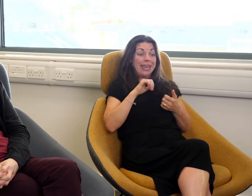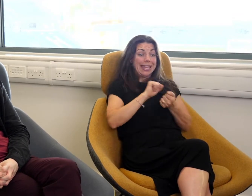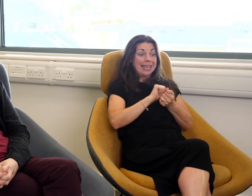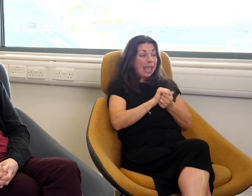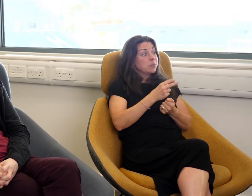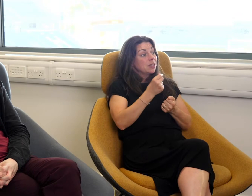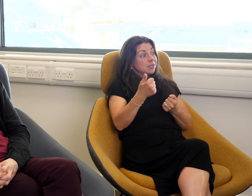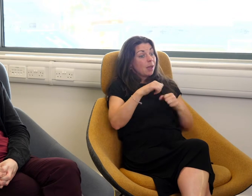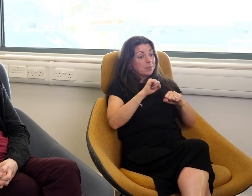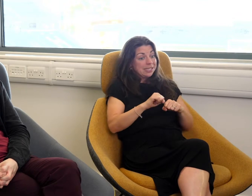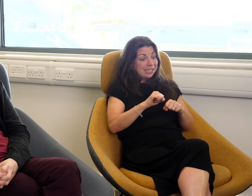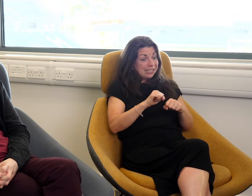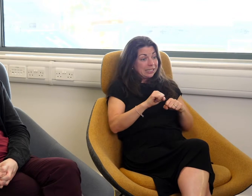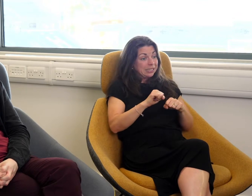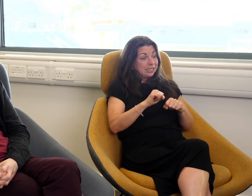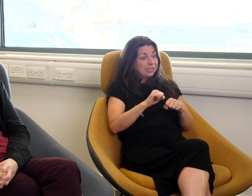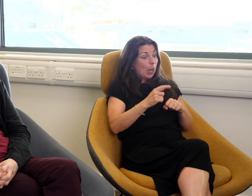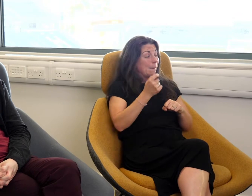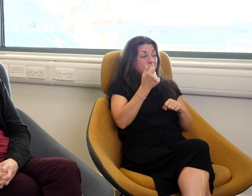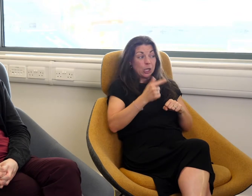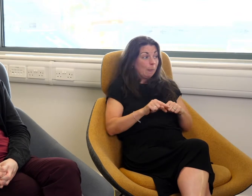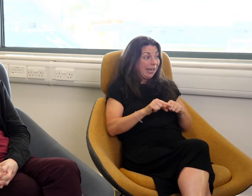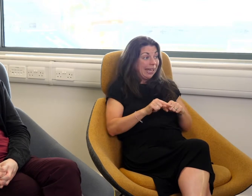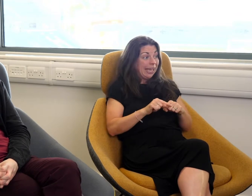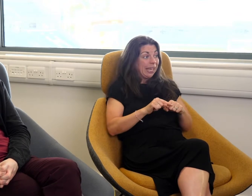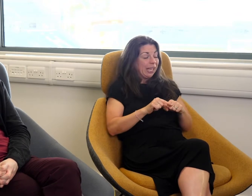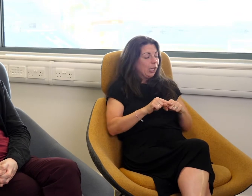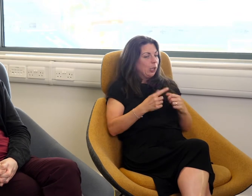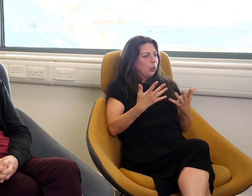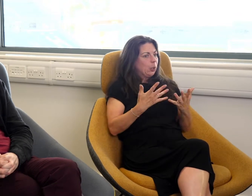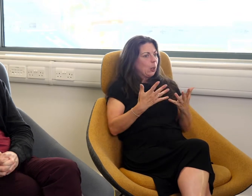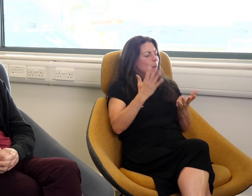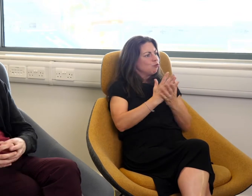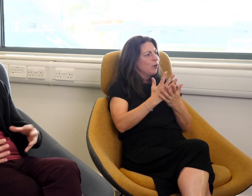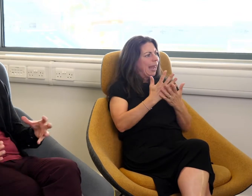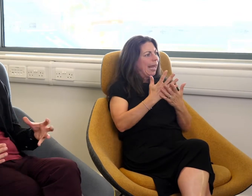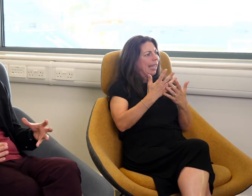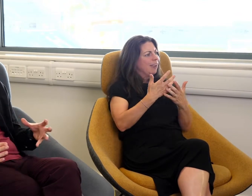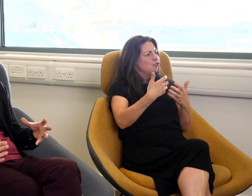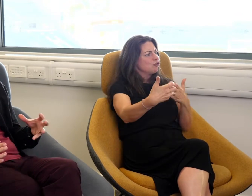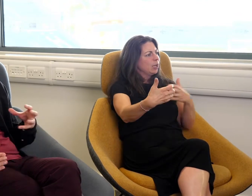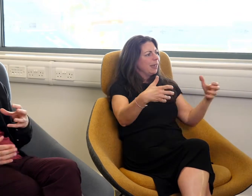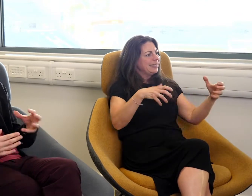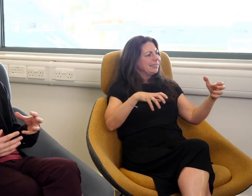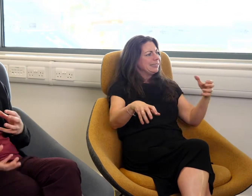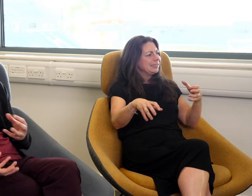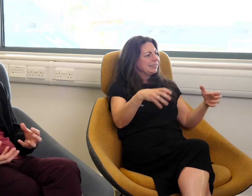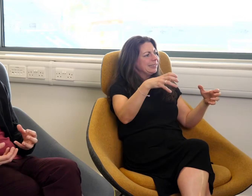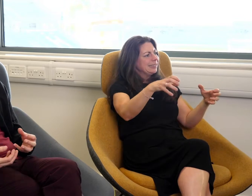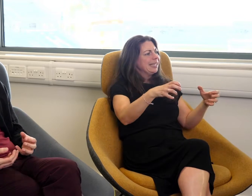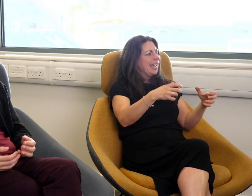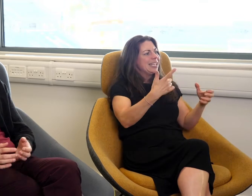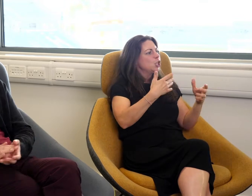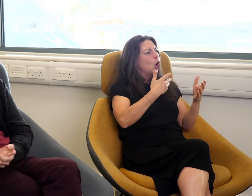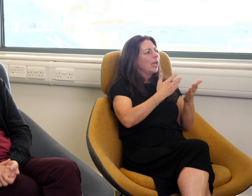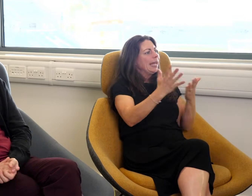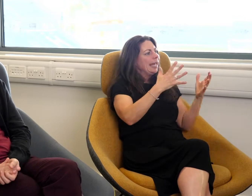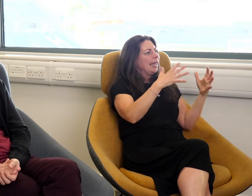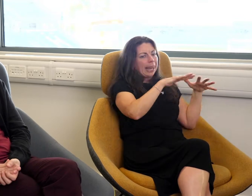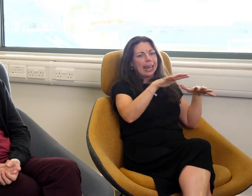but not many. So there's a real fragmentation and people going in lots of different directions. And I think a lot of